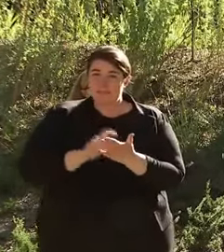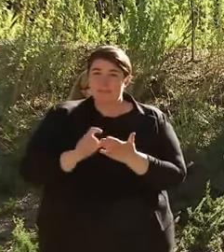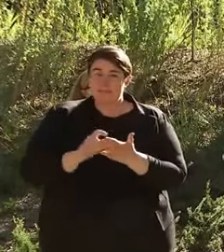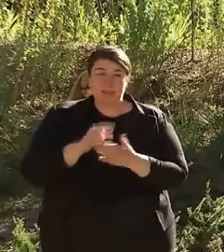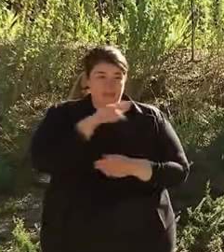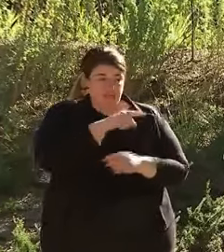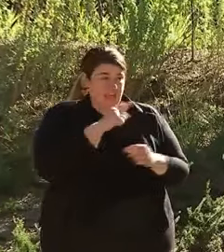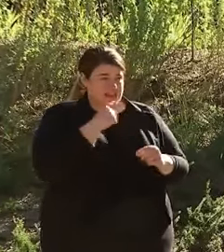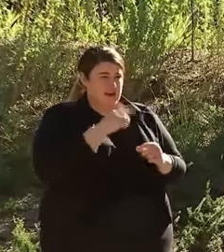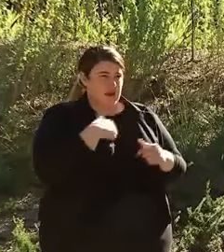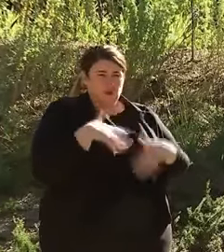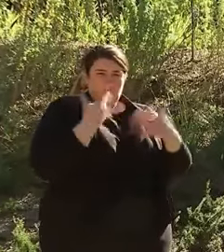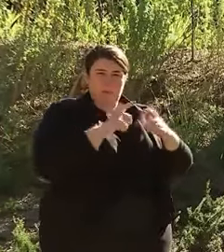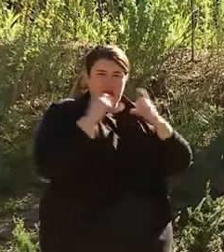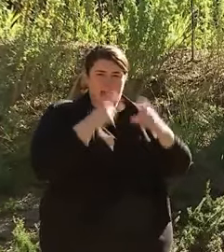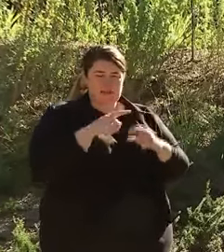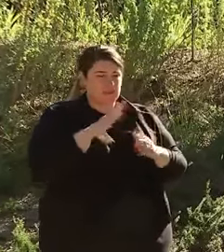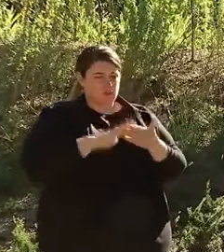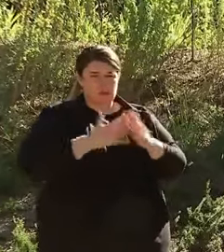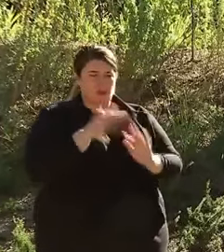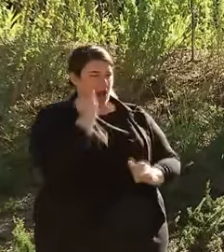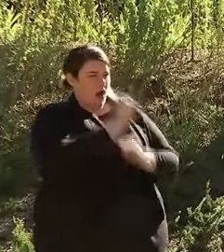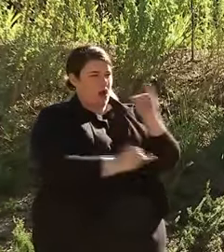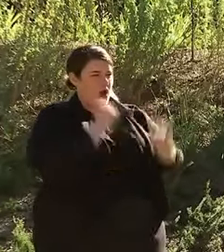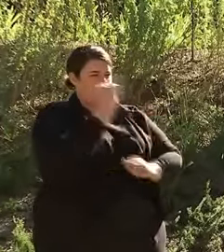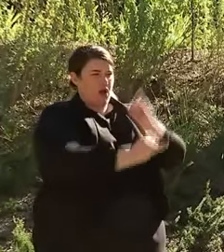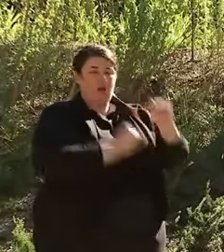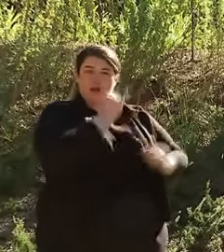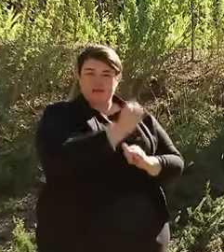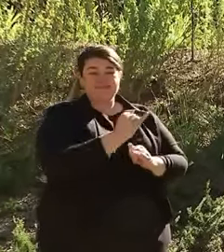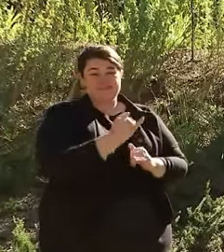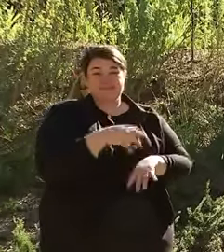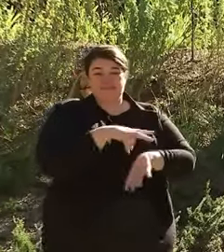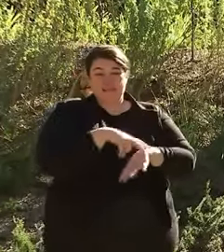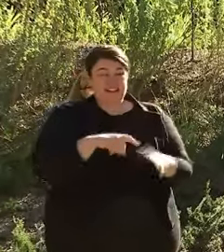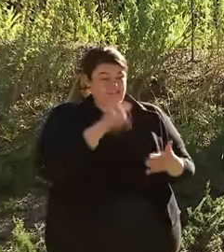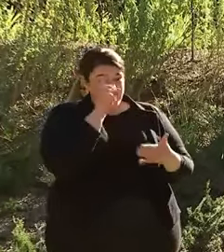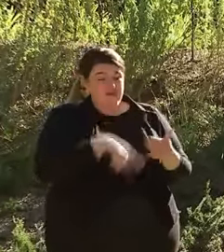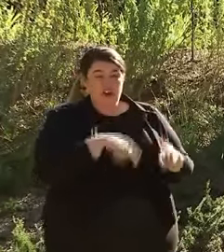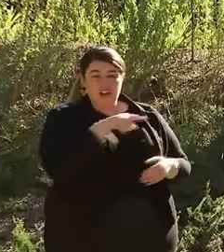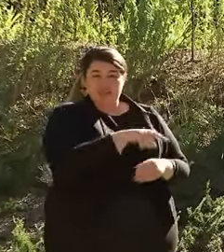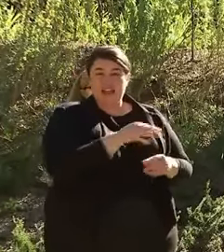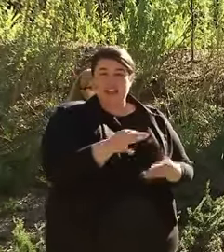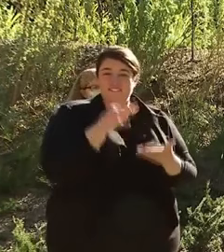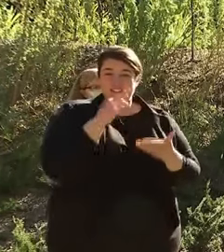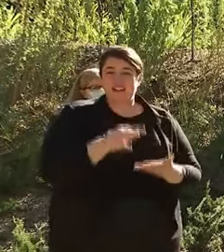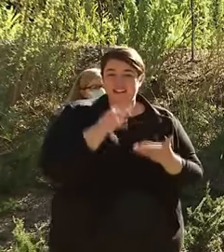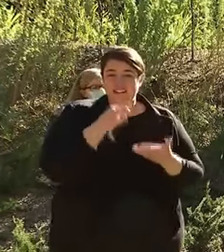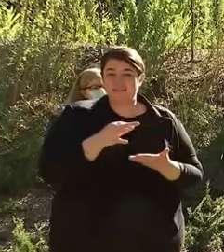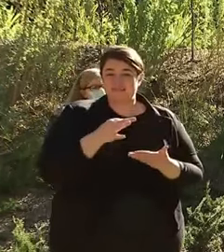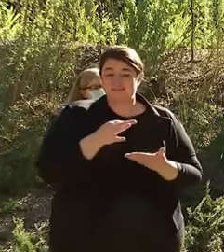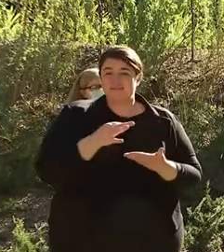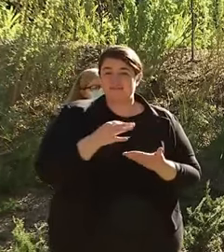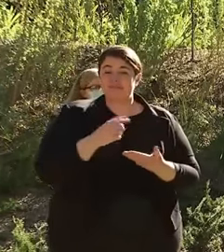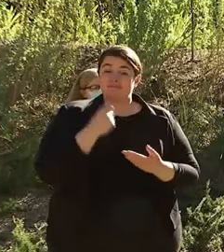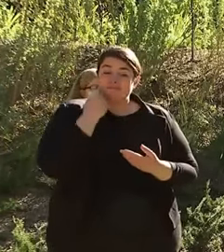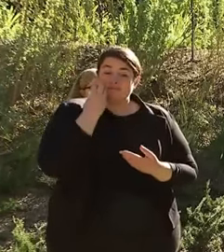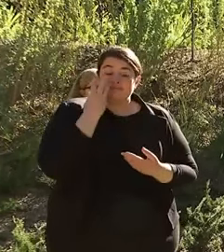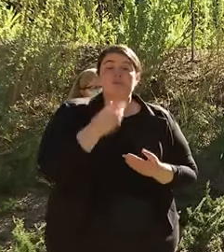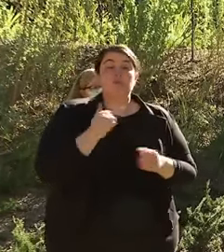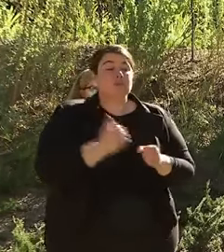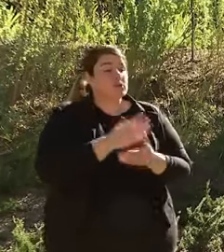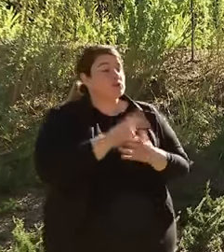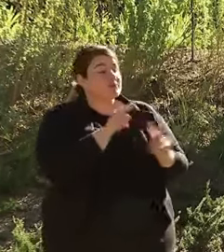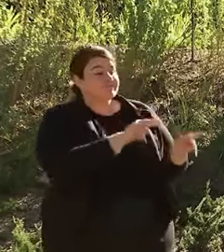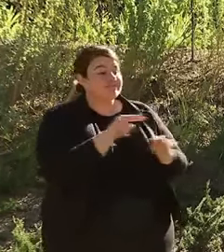stance taken by the cafe. And in fact, police had to issue infringement notices, and we'll follow that up in the coming days to make sure that they